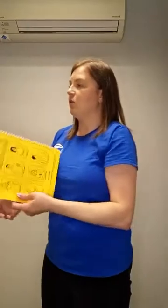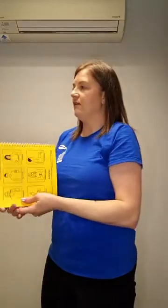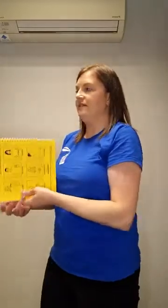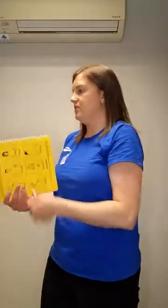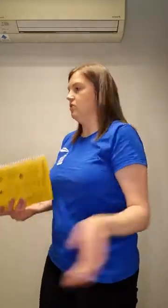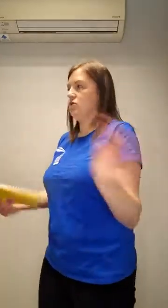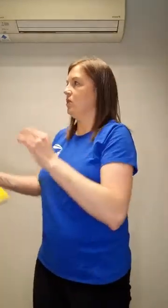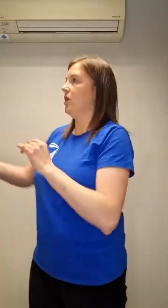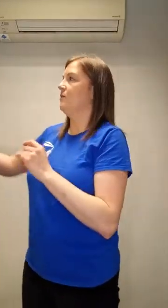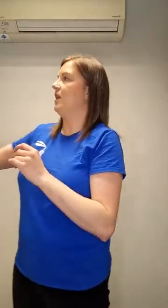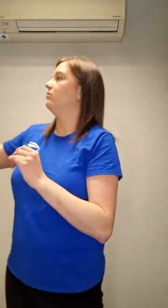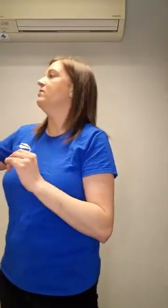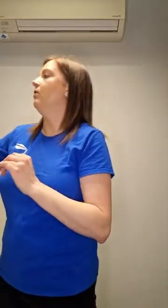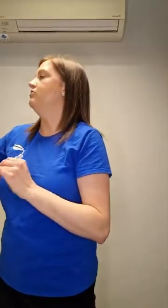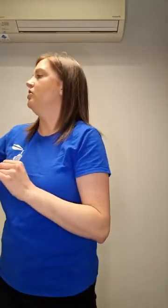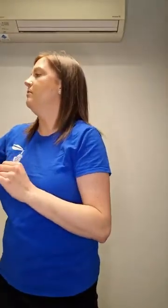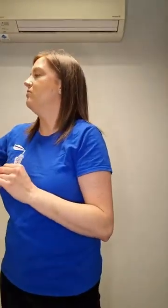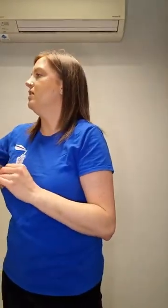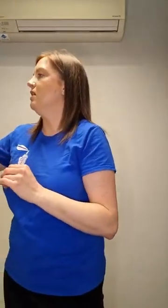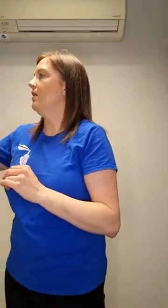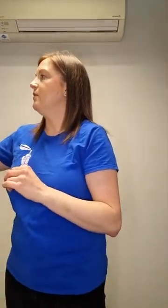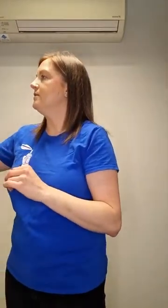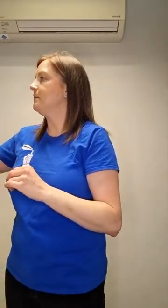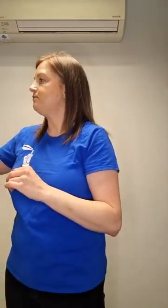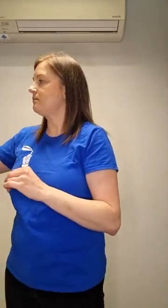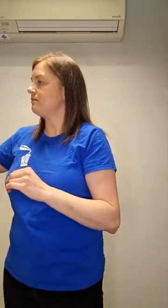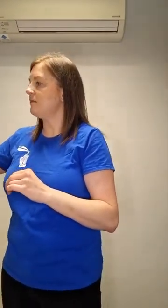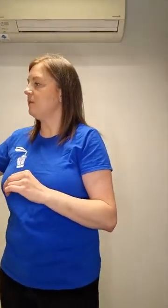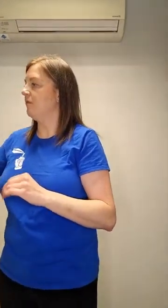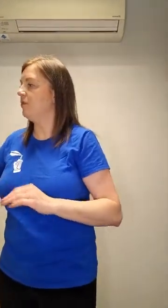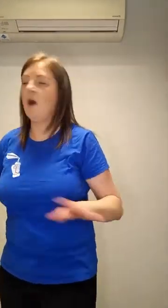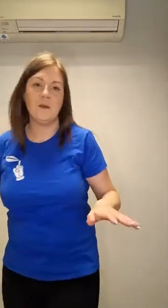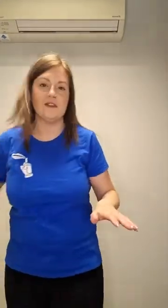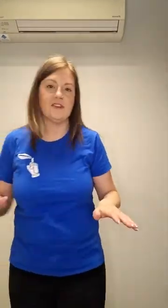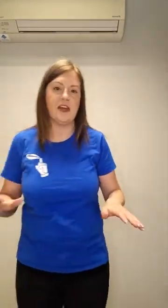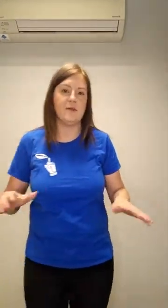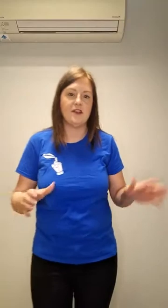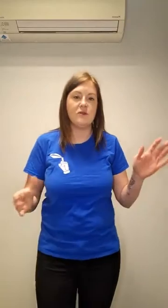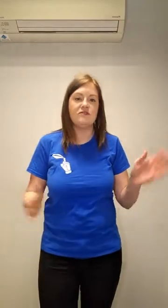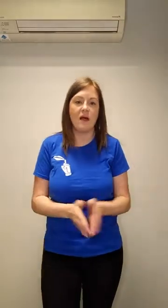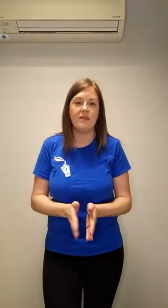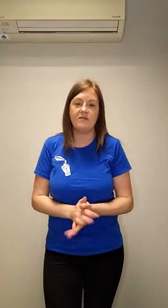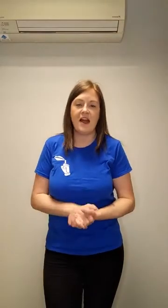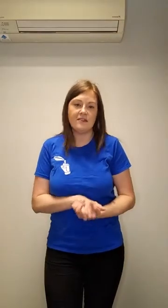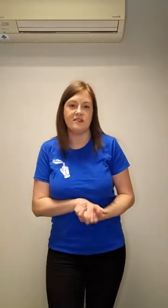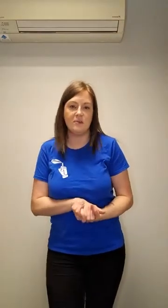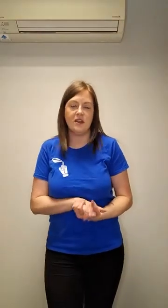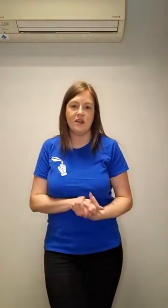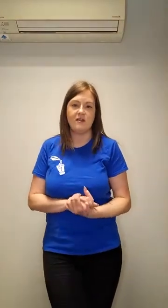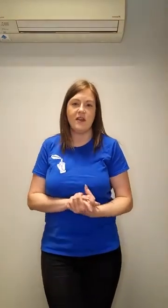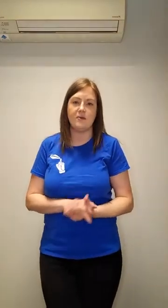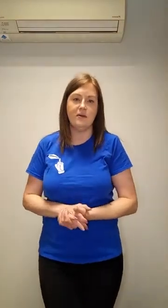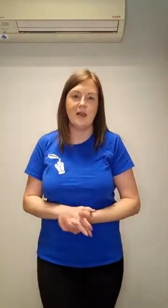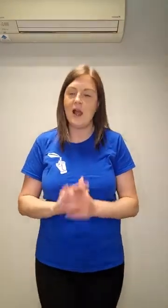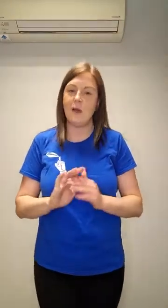all of our videos, you can go back and re-watch them and relearn those. But for the purpose of today, because we've done them now since the beginning of April, I'm